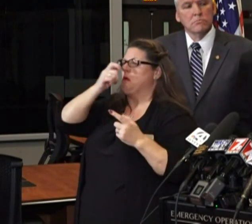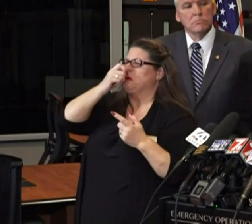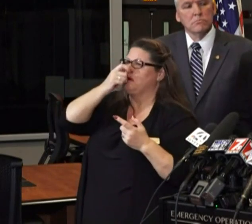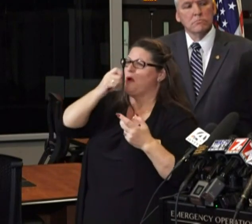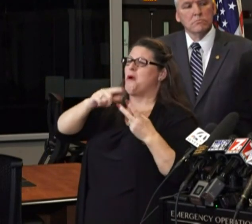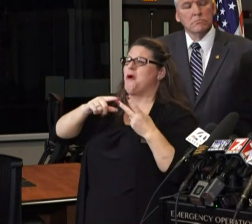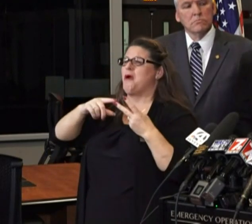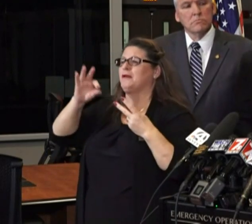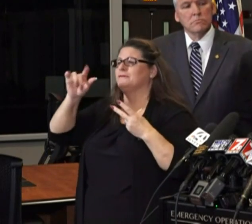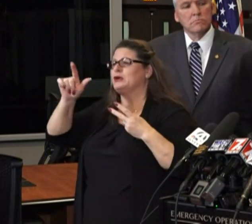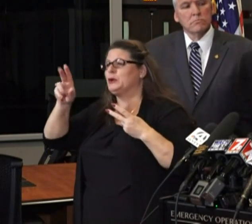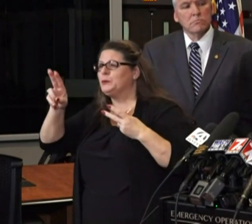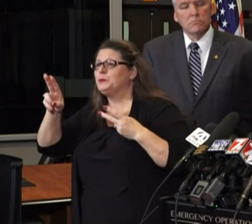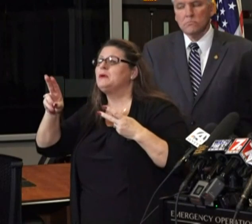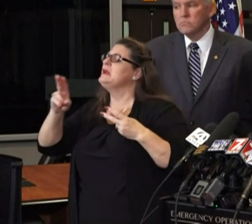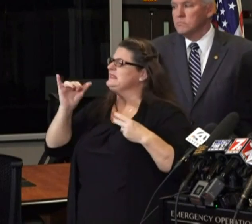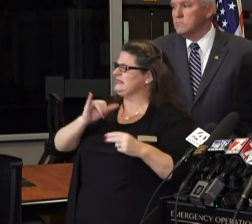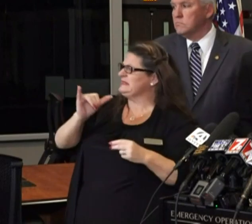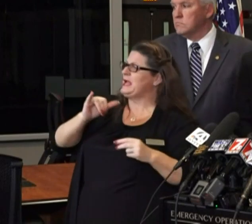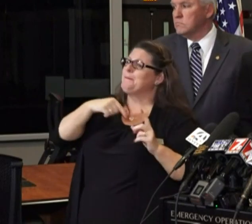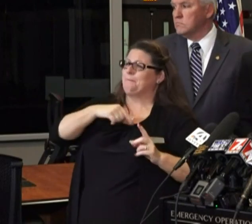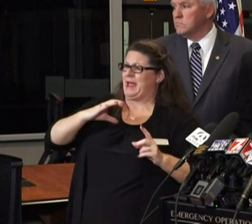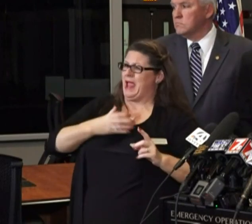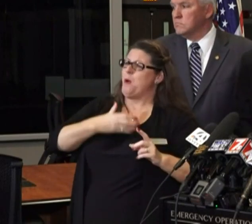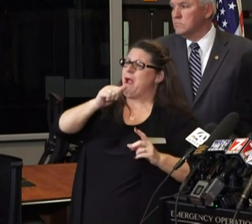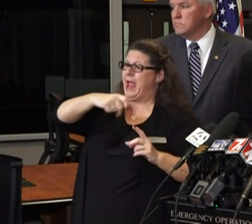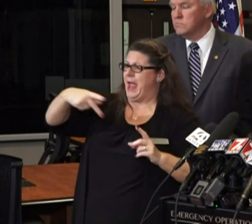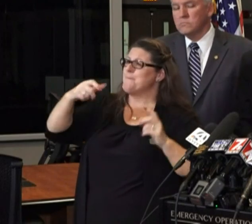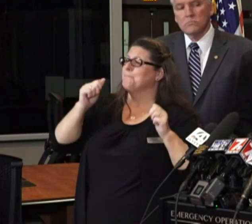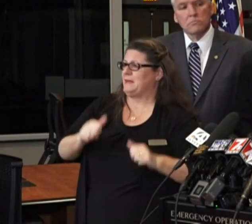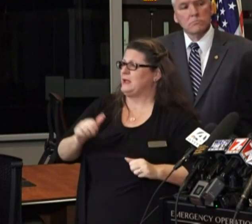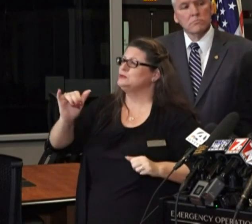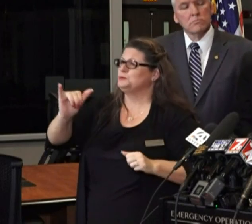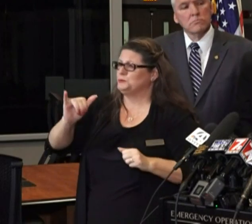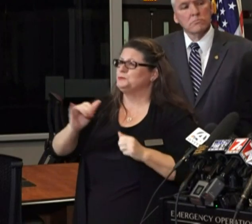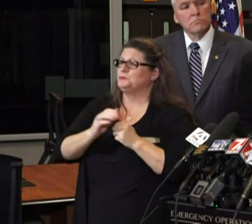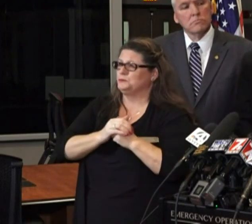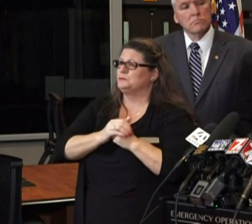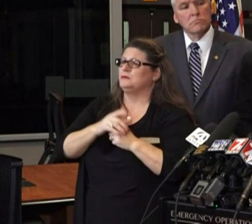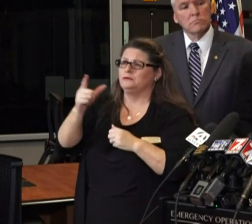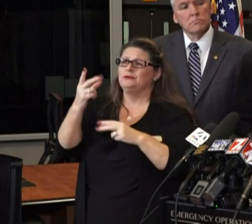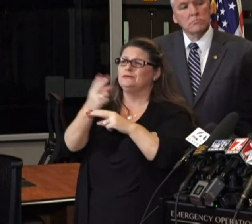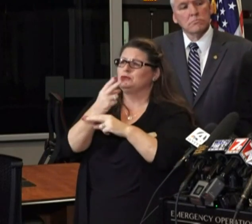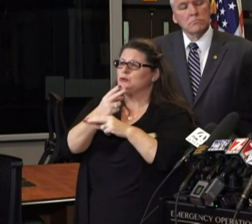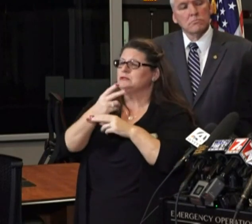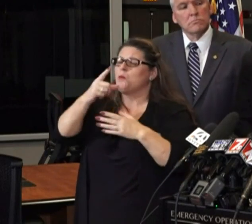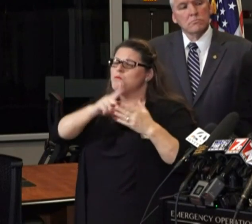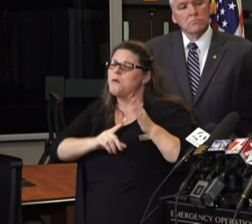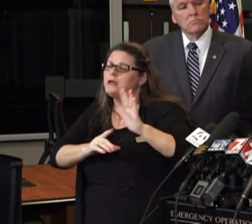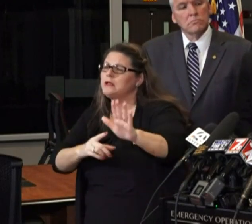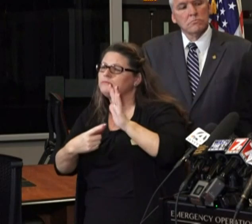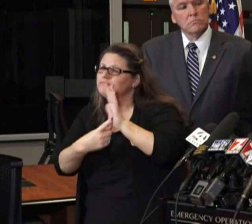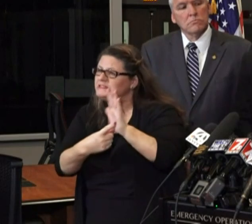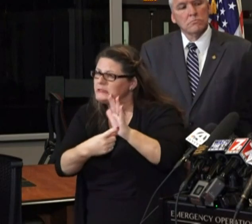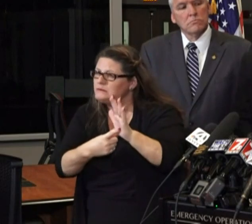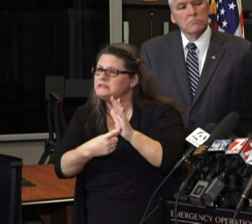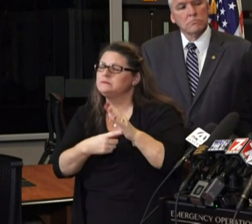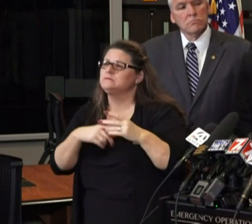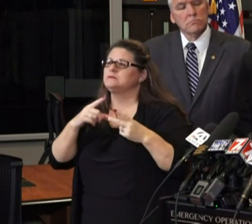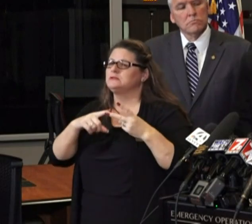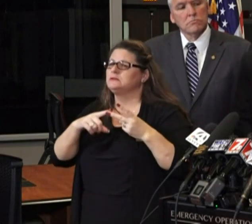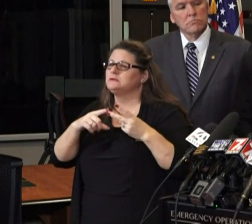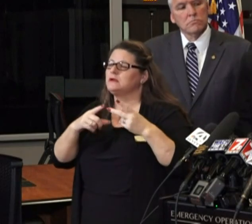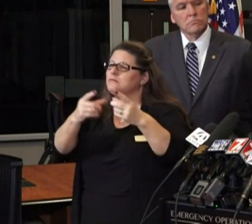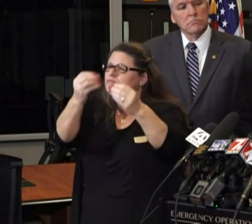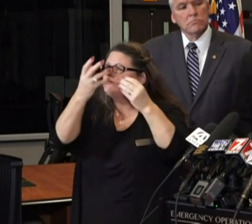another kind of virus. So we can do that through the app as well. And you're using a constellation of clinical symptoms and clinical gestalt